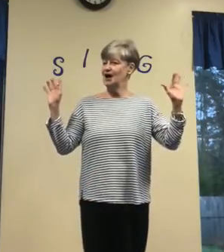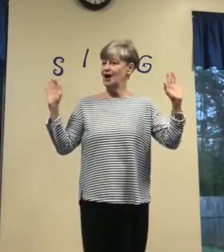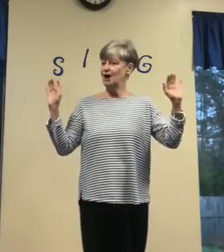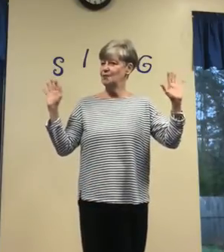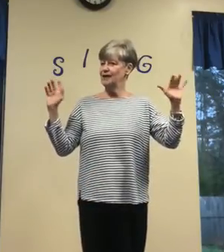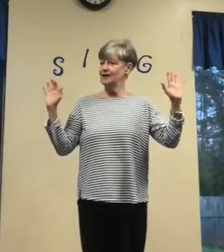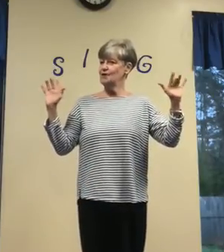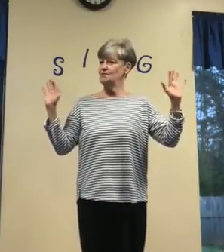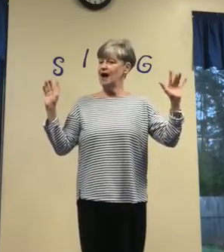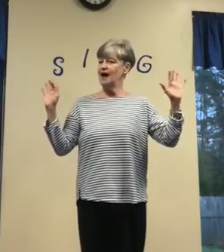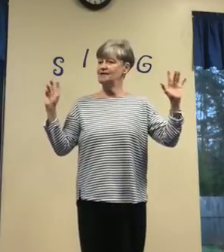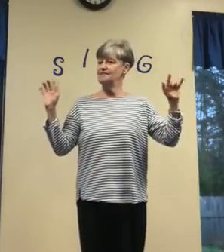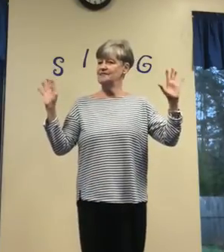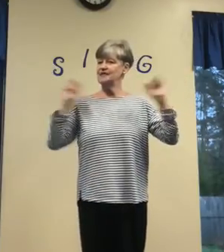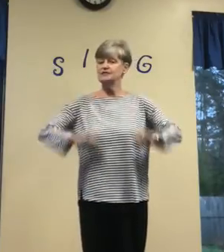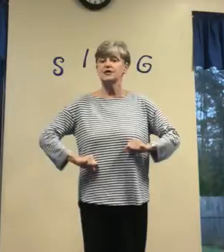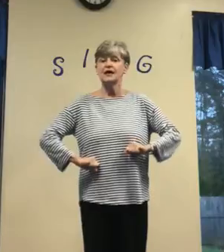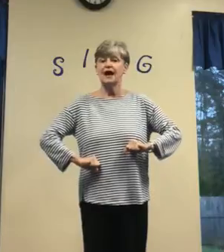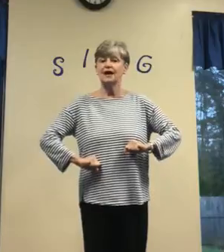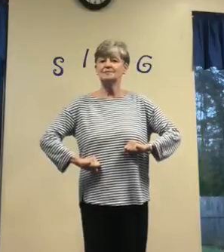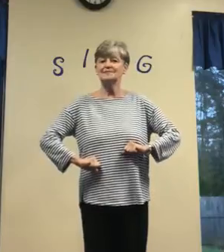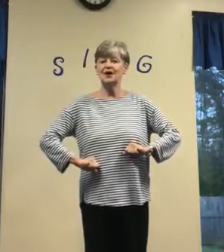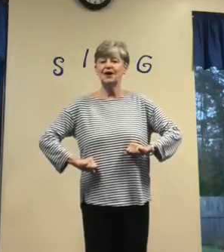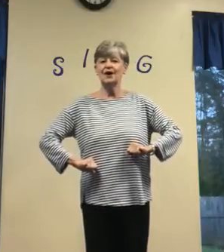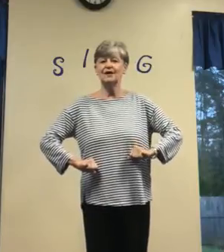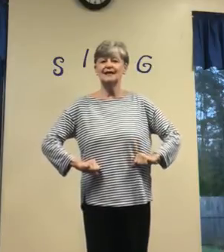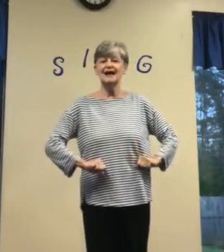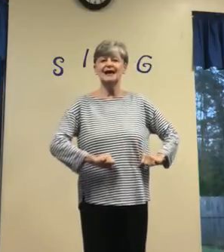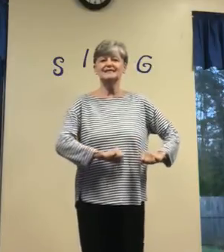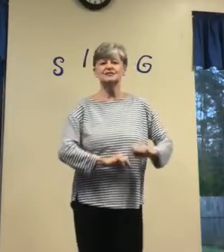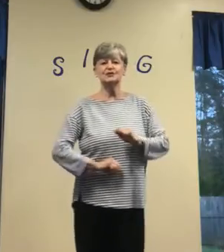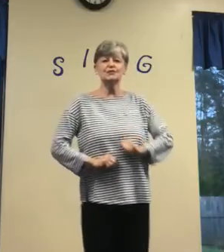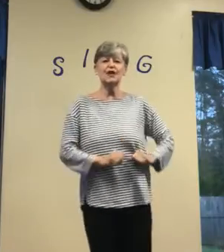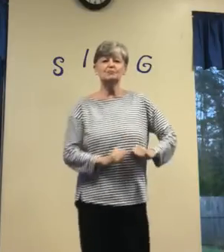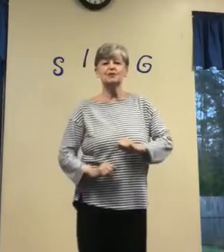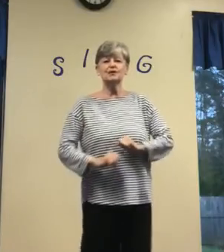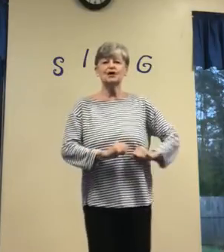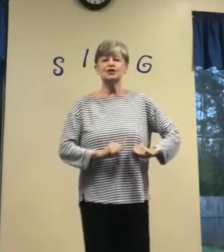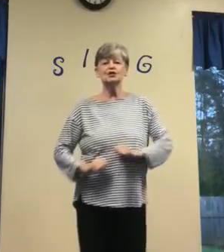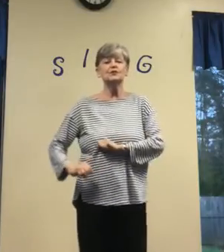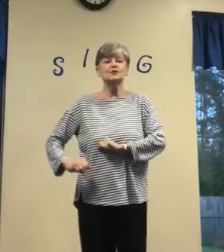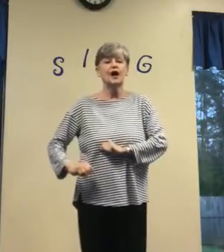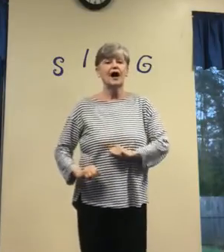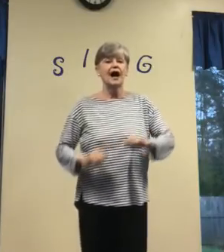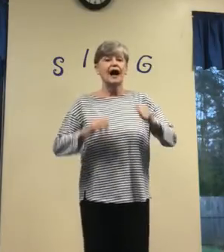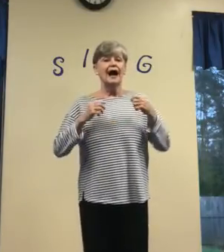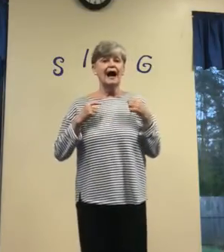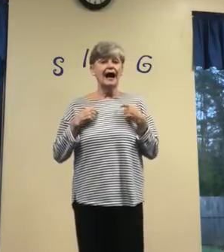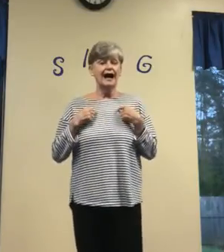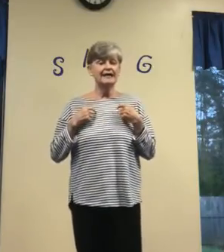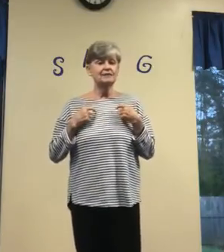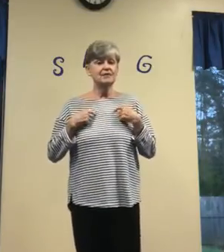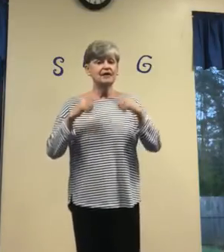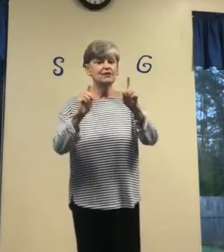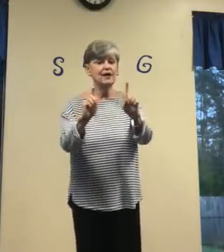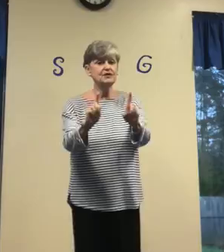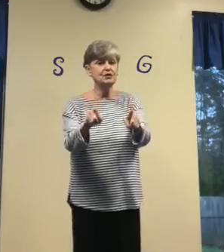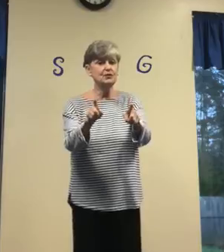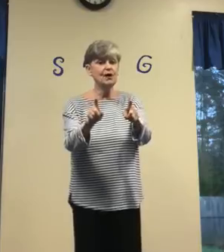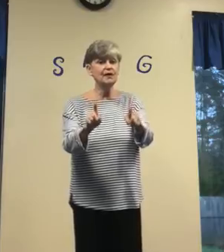wiggle my fingers. I'm gonna do the boogaloo. I am here and you are